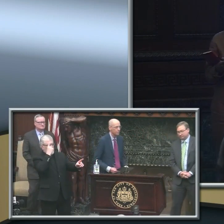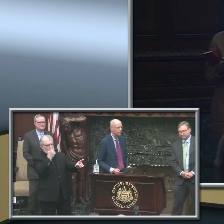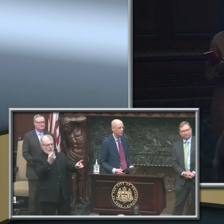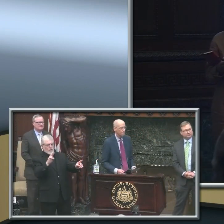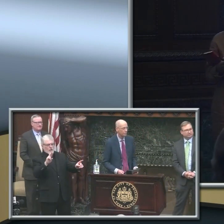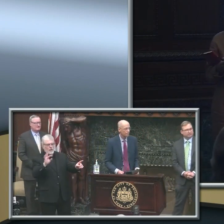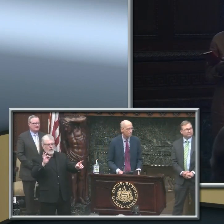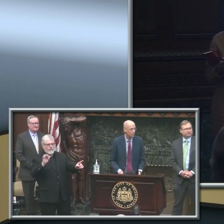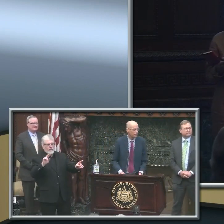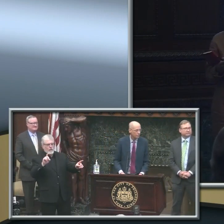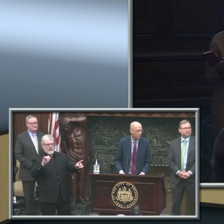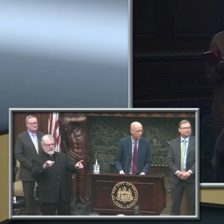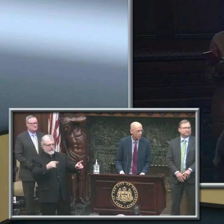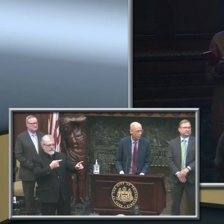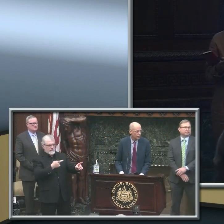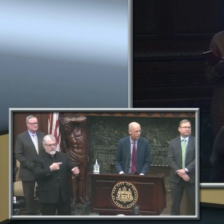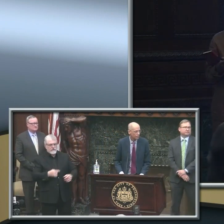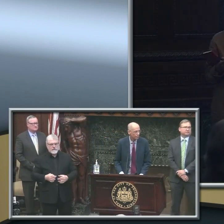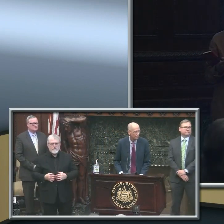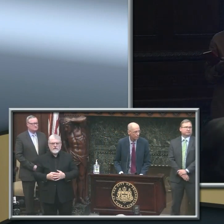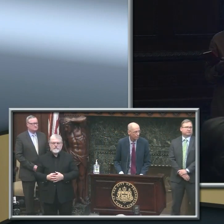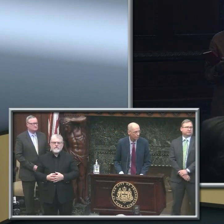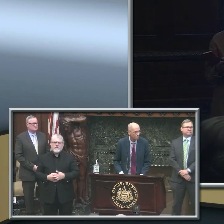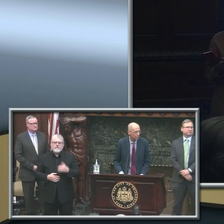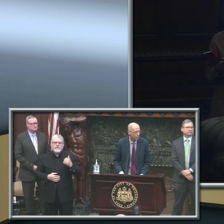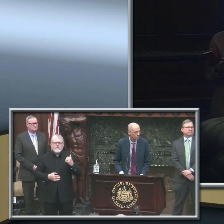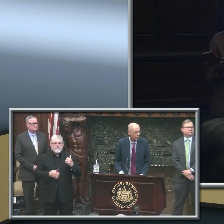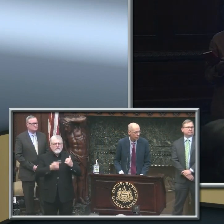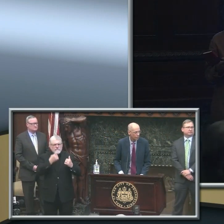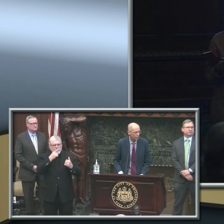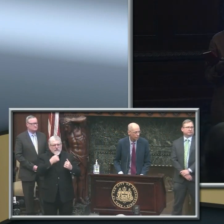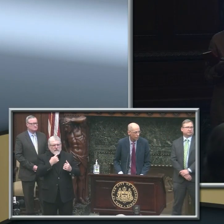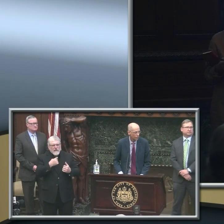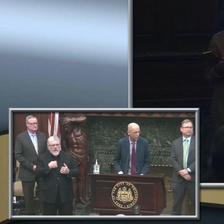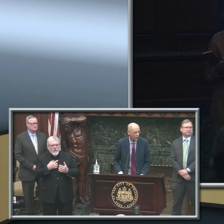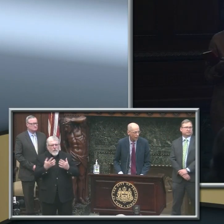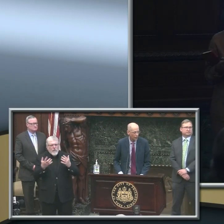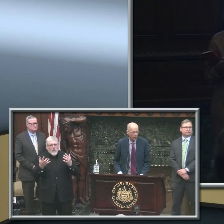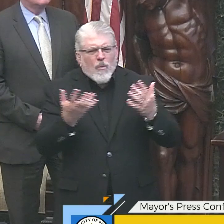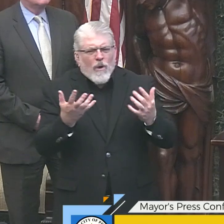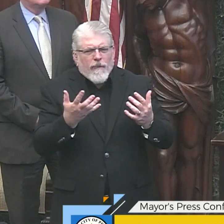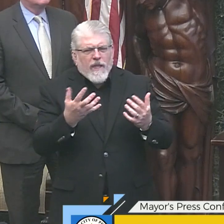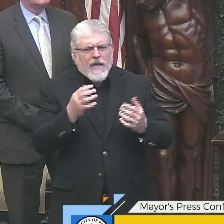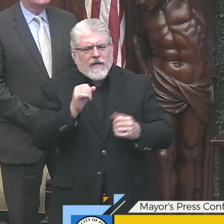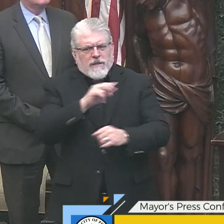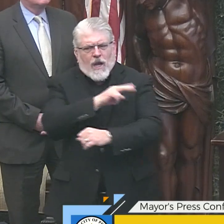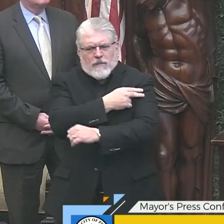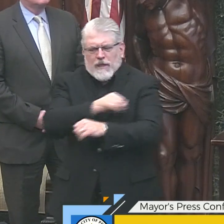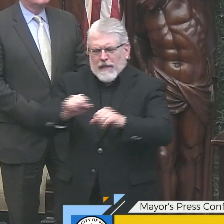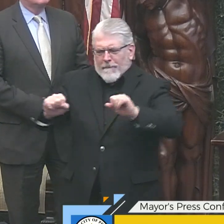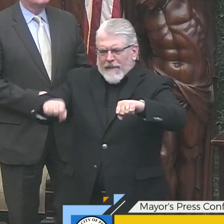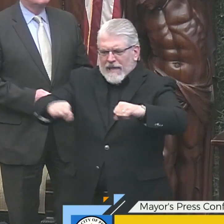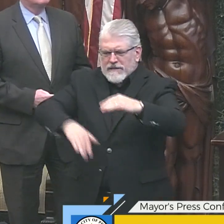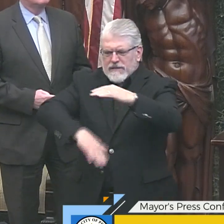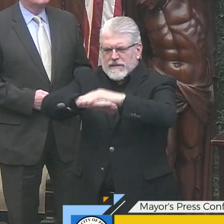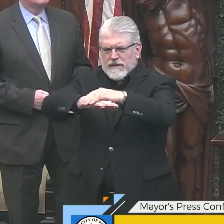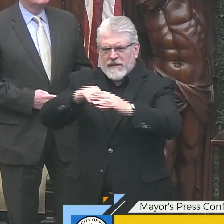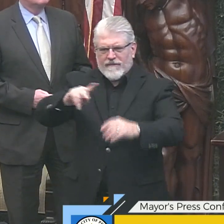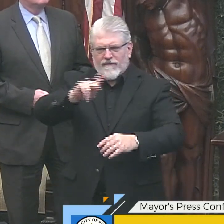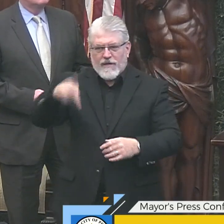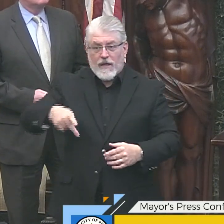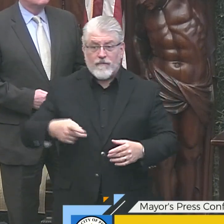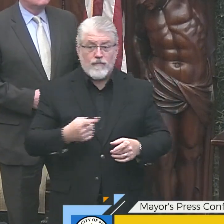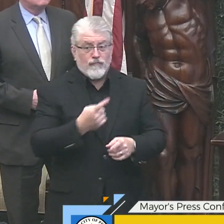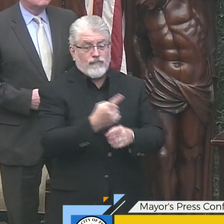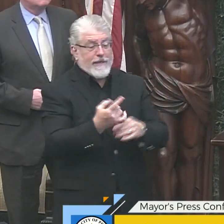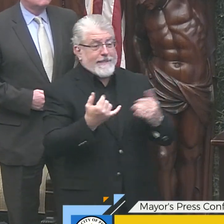Dr. Farley, can you tell us exactly what the hospital capacity is in Philadelphia? I don't have it for you right now. I know there is a certain number